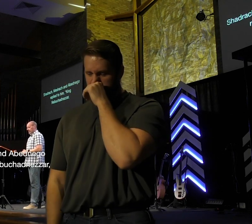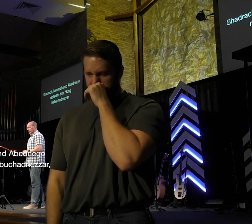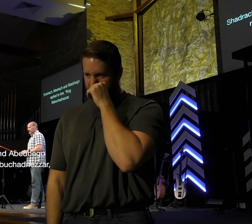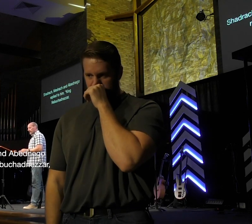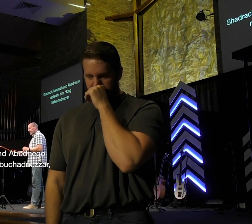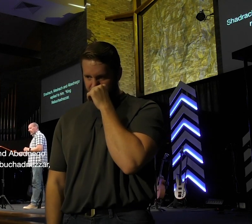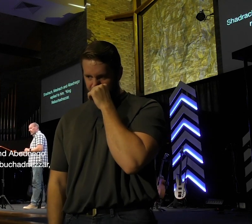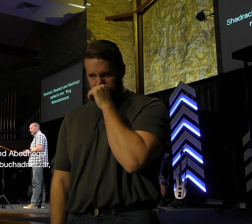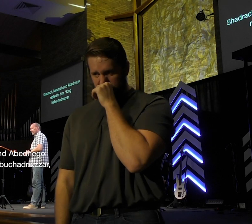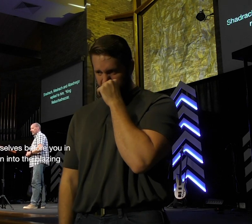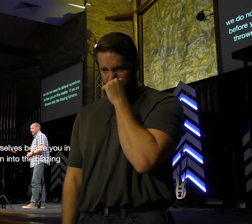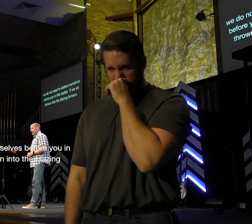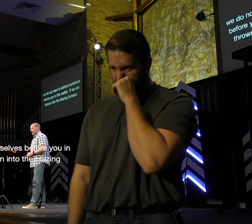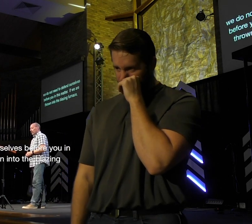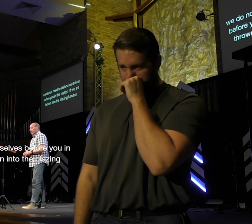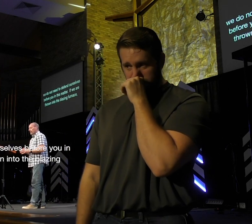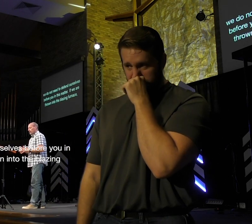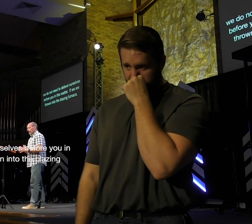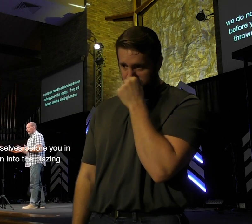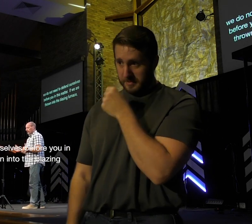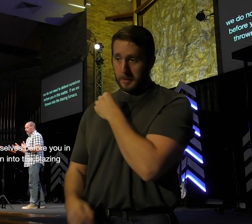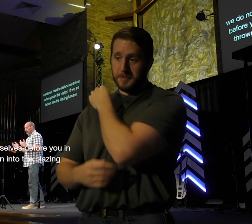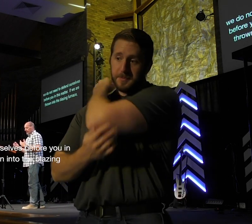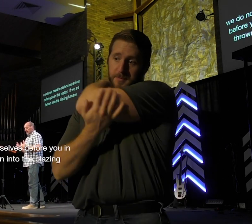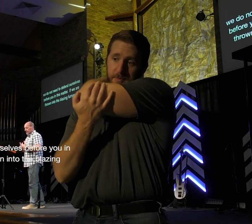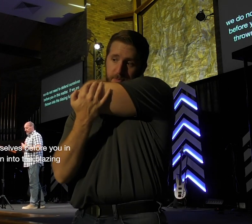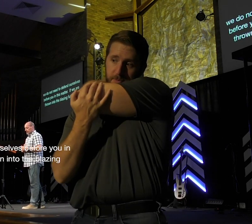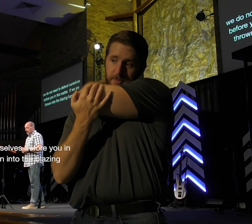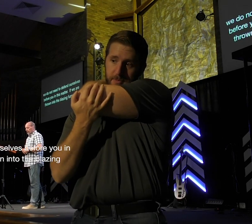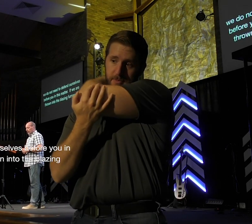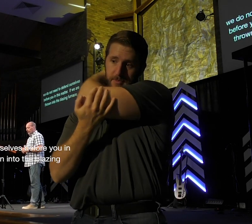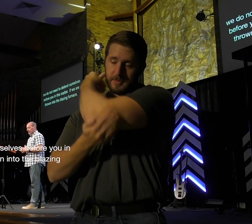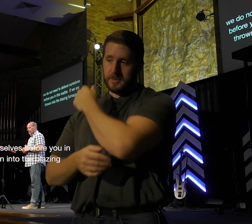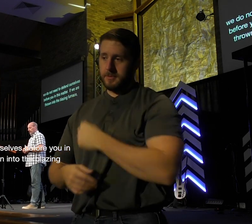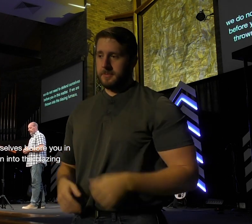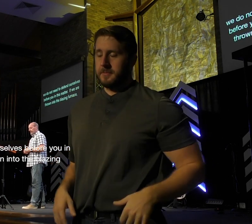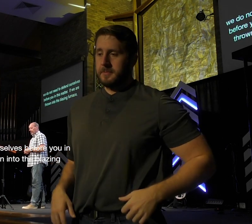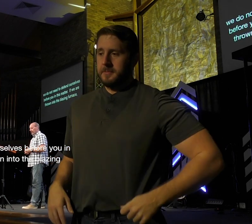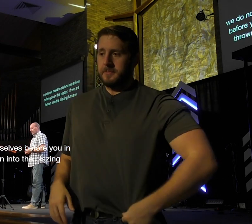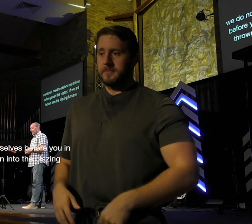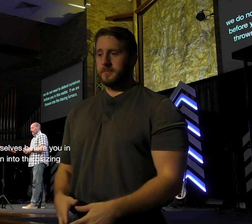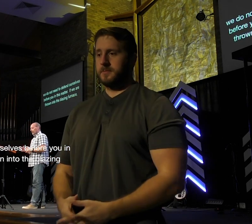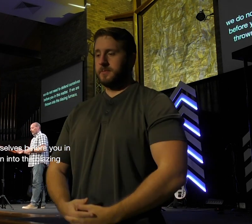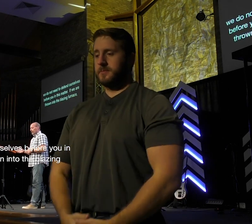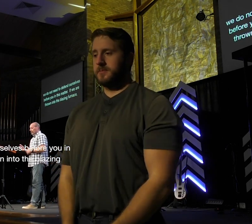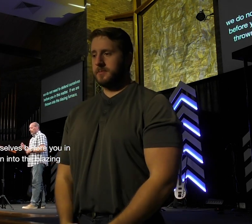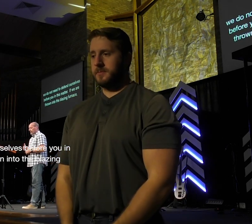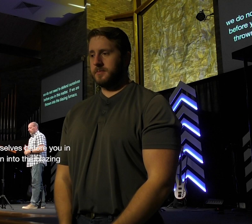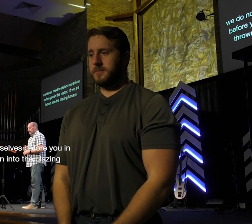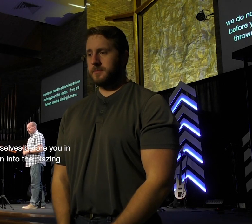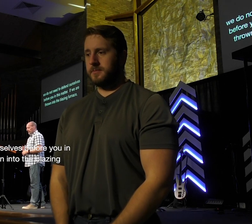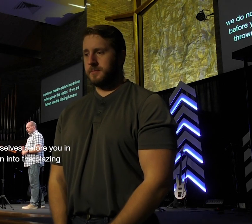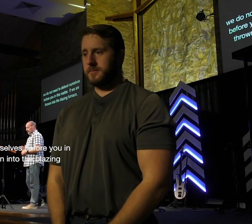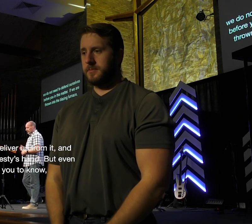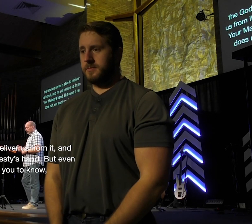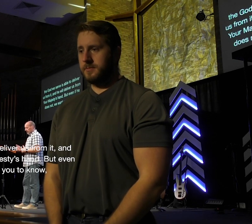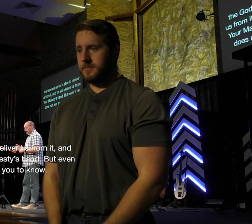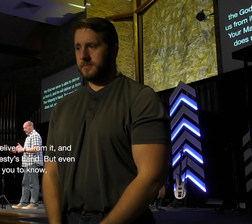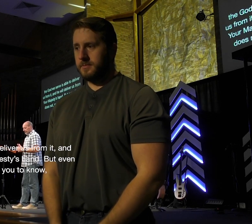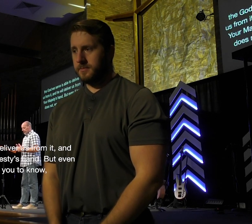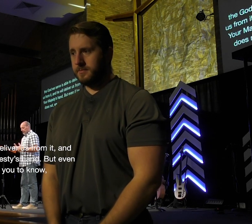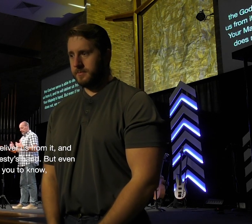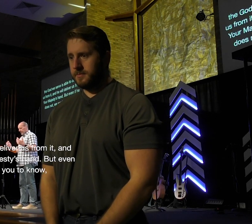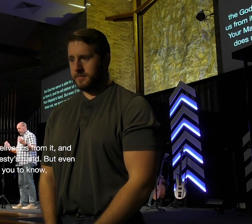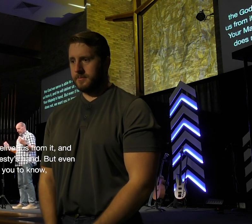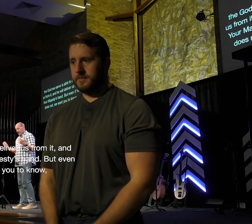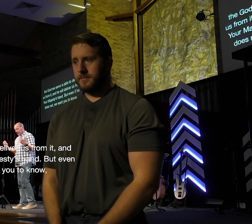replied to him, King Nebuchadnezzar, we do not need to defend ourselves before you in this matter. If we are thrown into the blazing furnace, the God